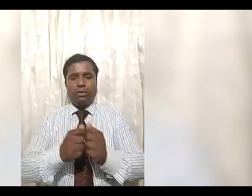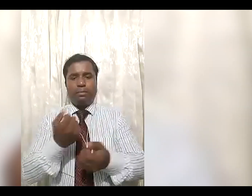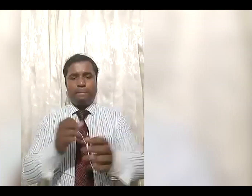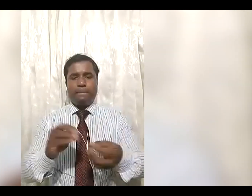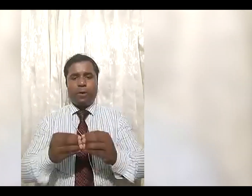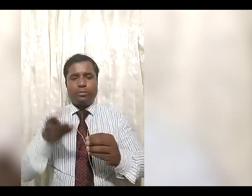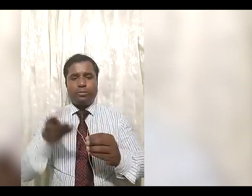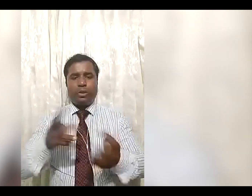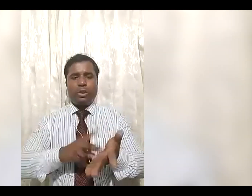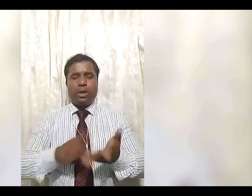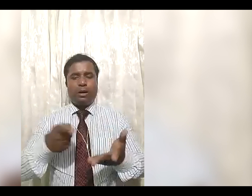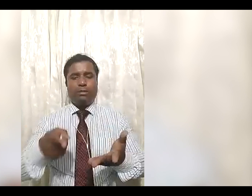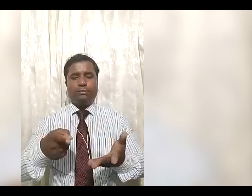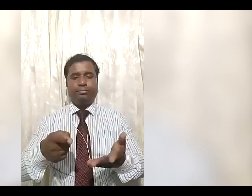finally,